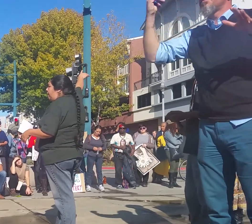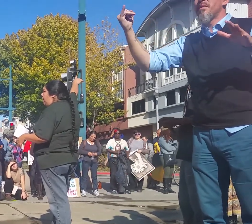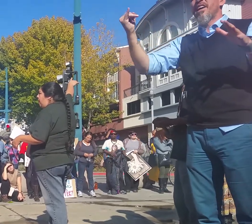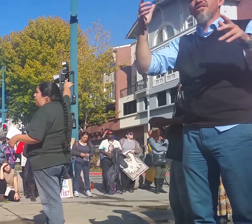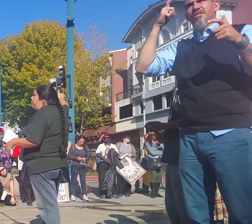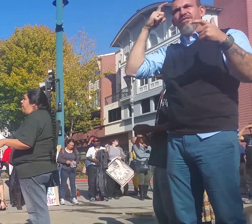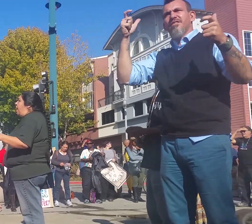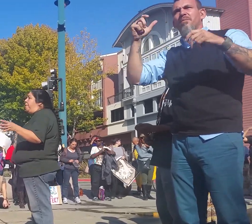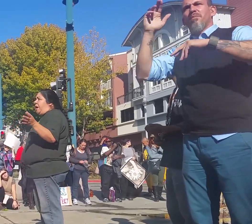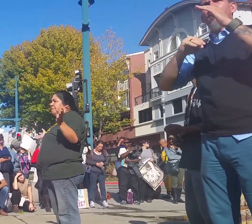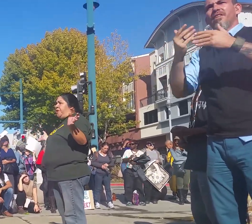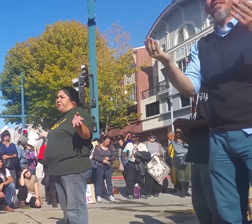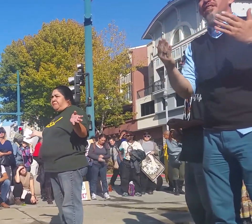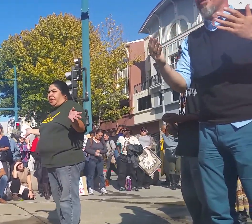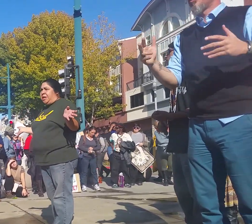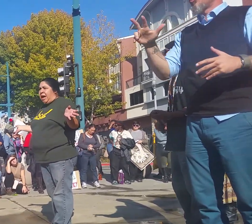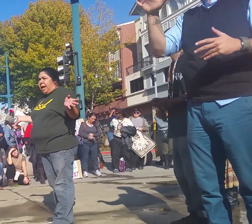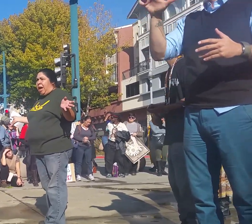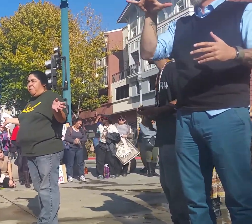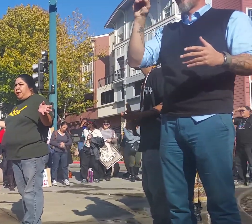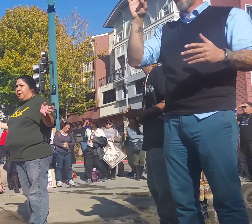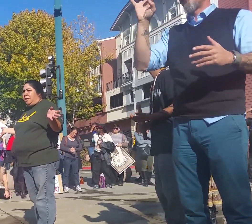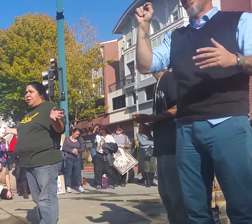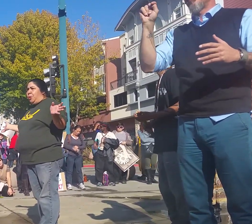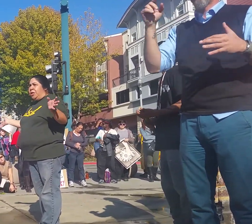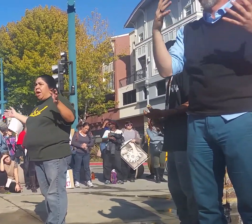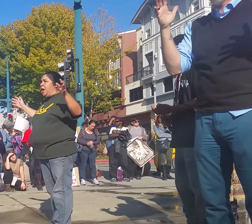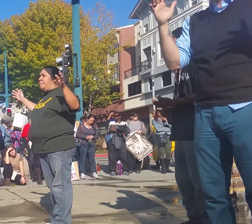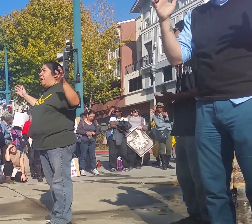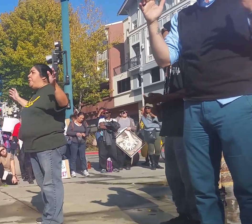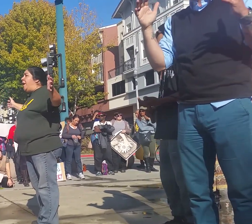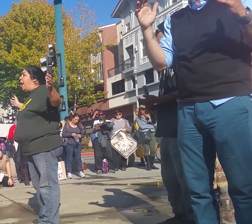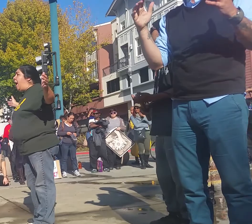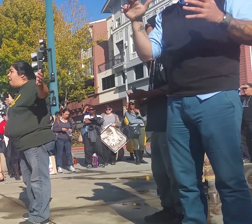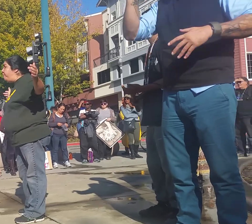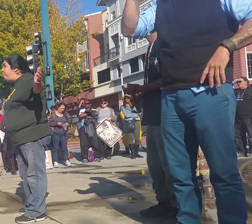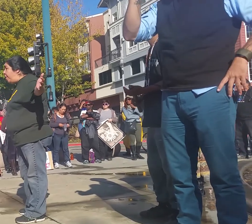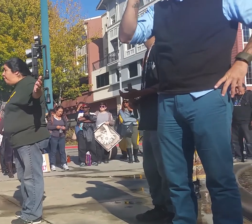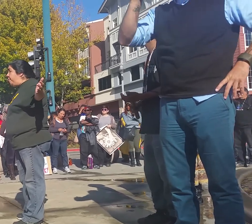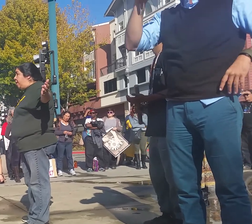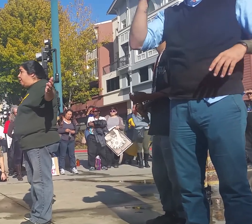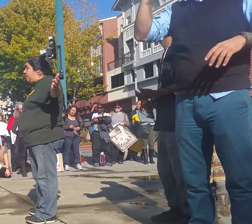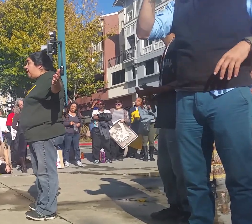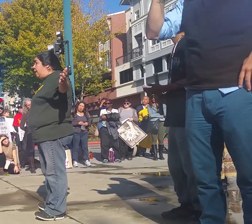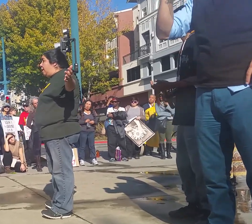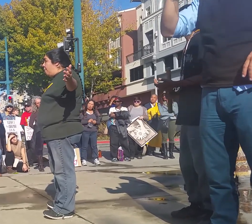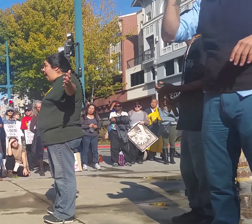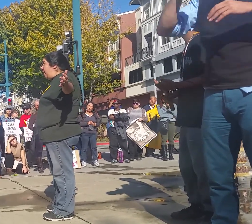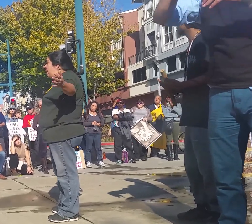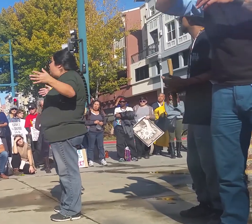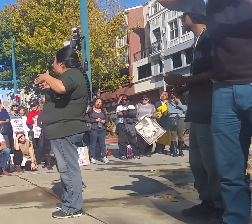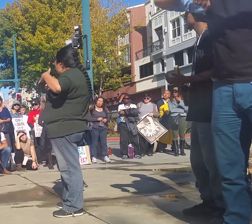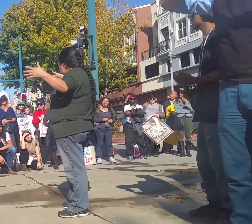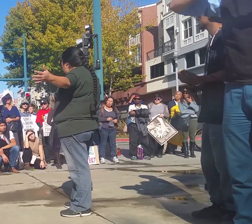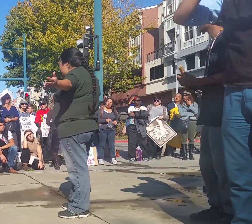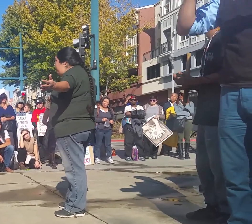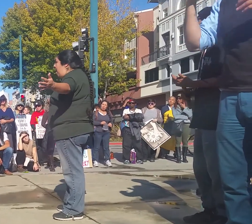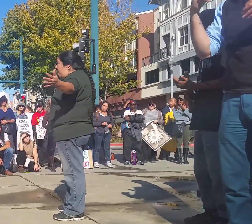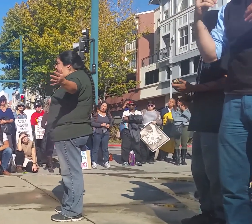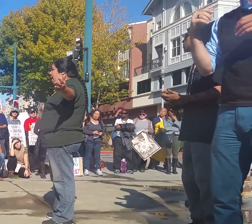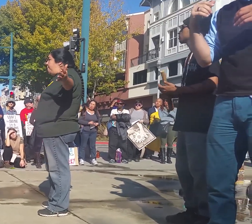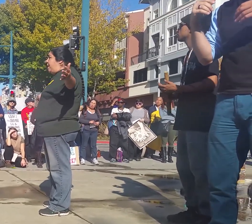here, 350 feet diameter. So we're talking about 3.5 football fields, right?